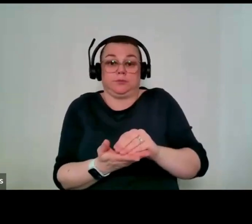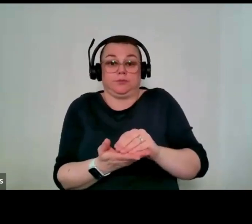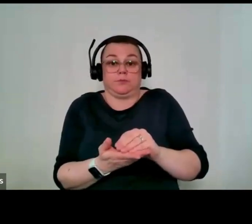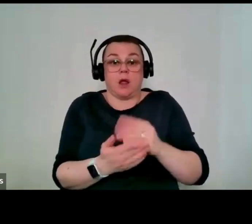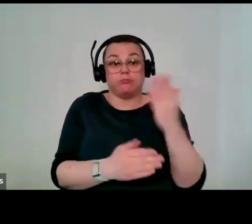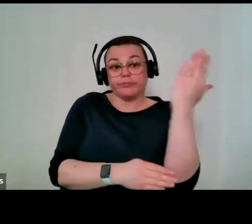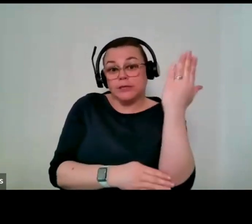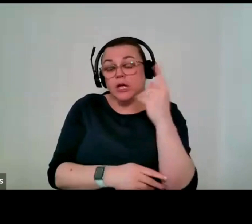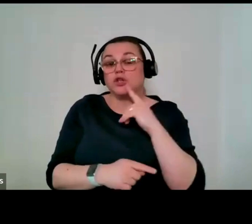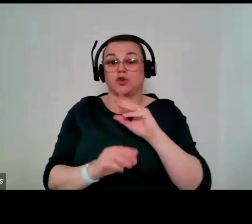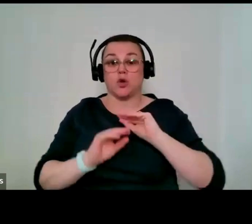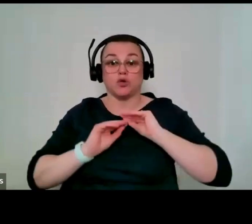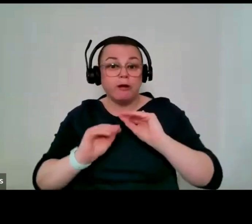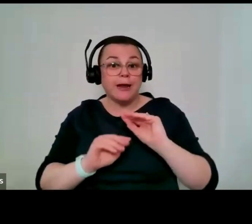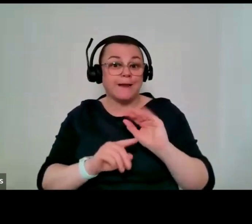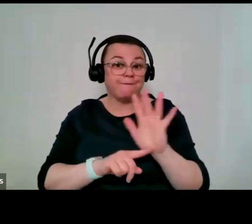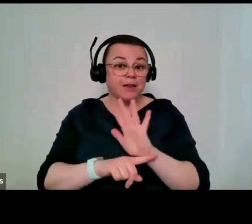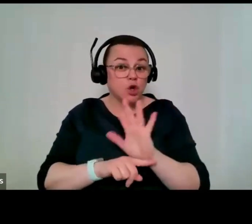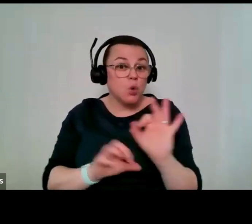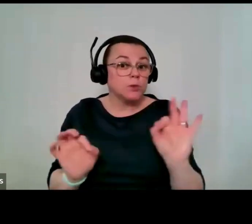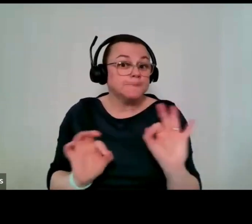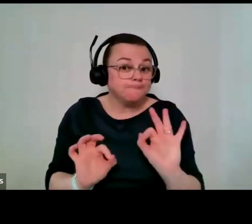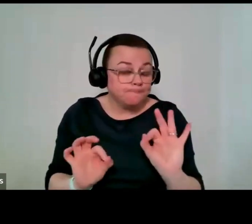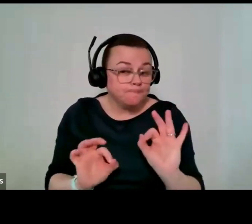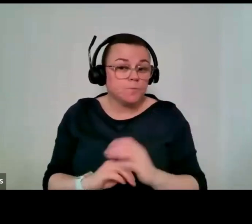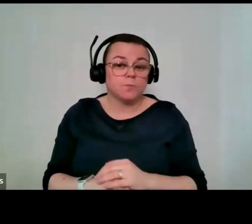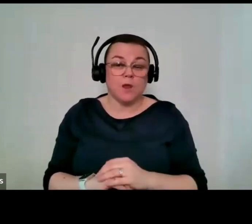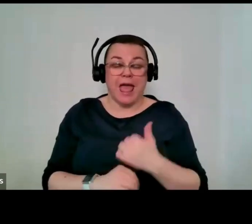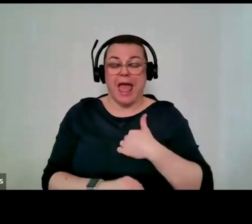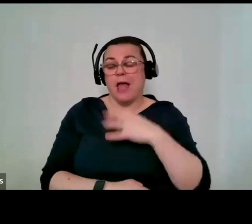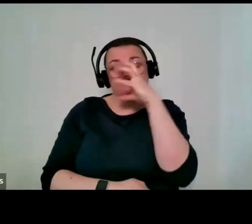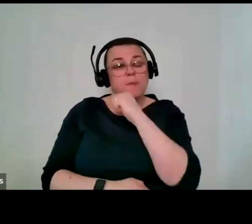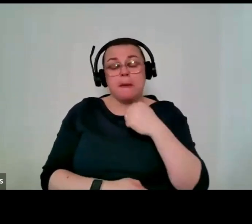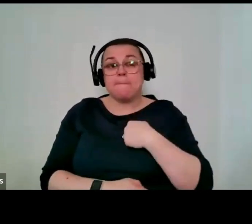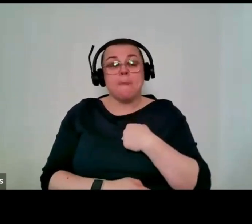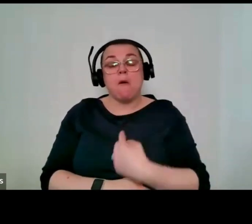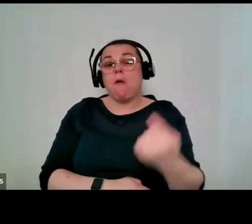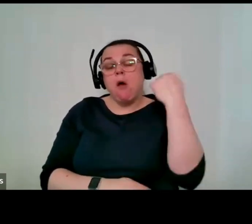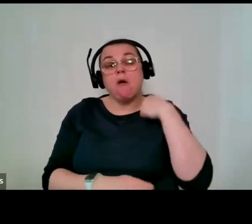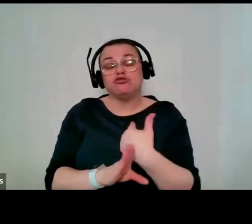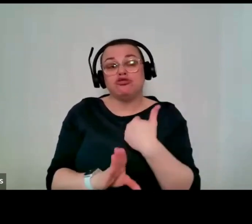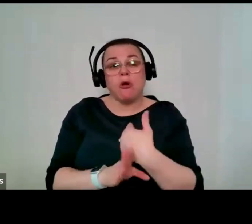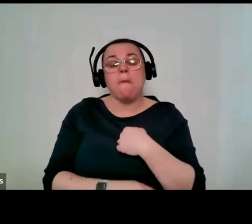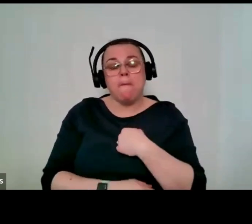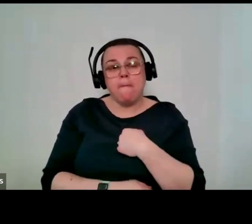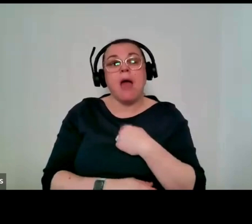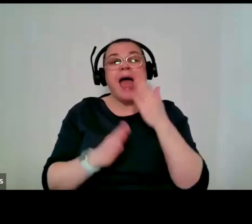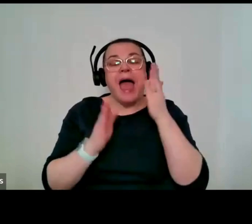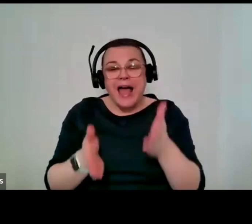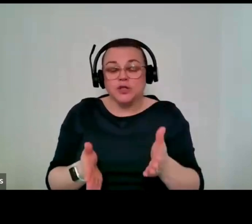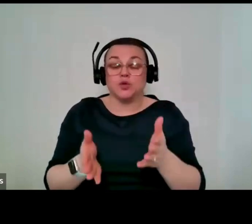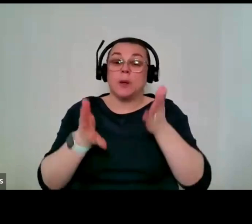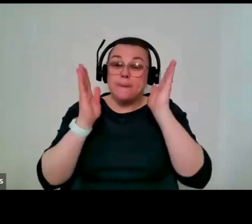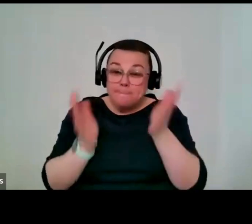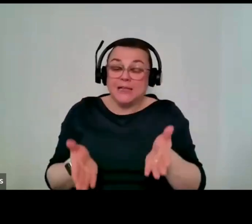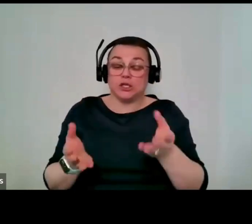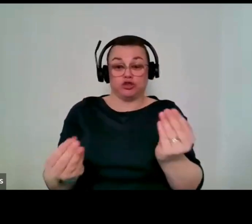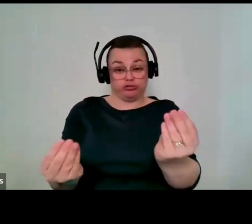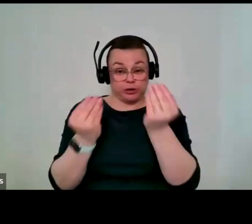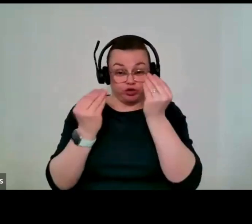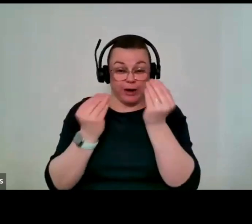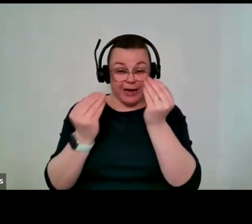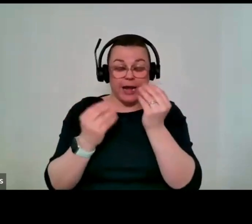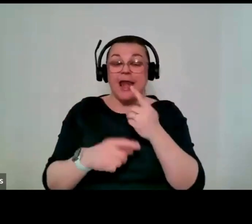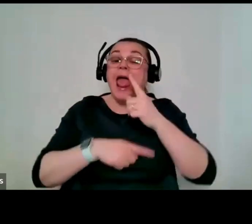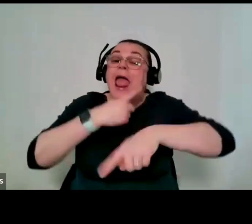or training videos. I can remember clearly in my last job, we had to do mandatory training videos